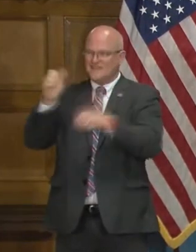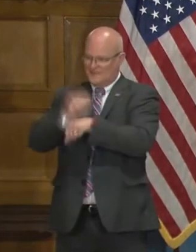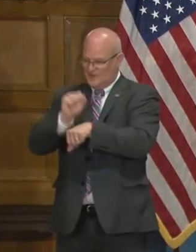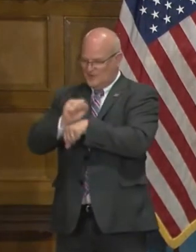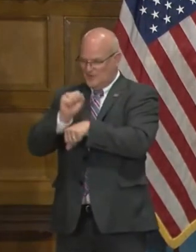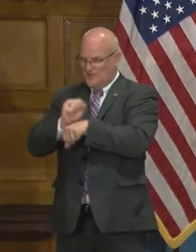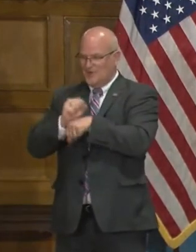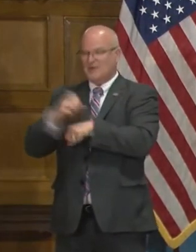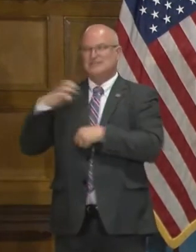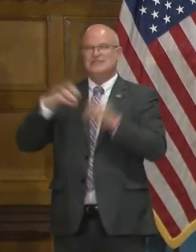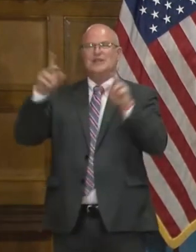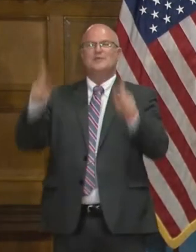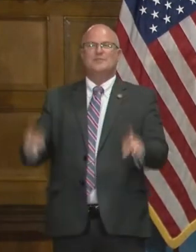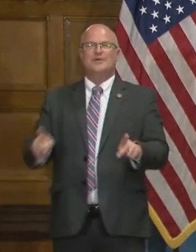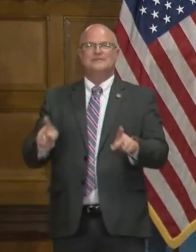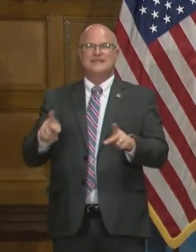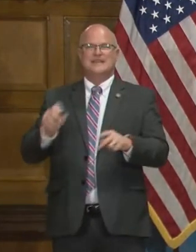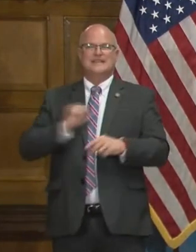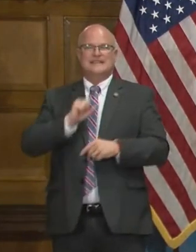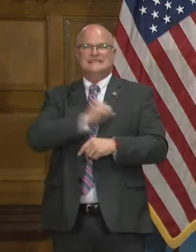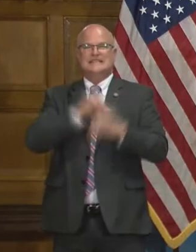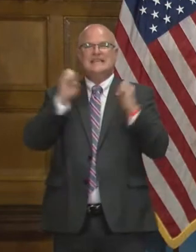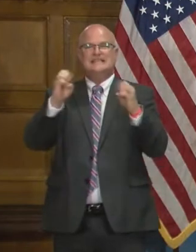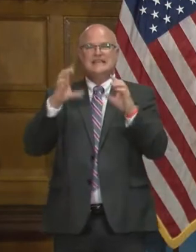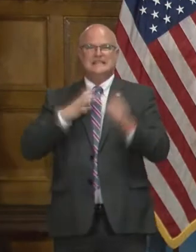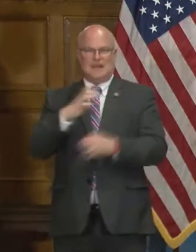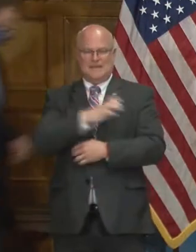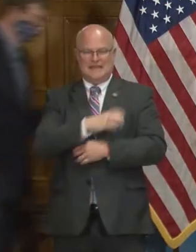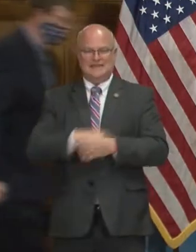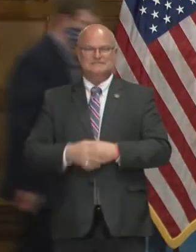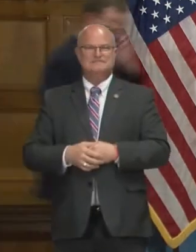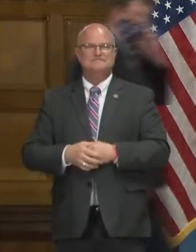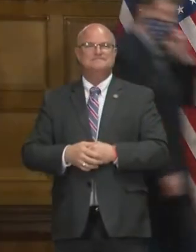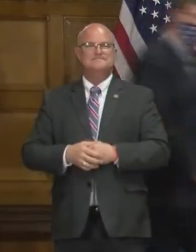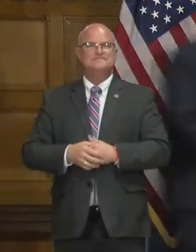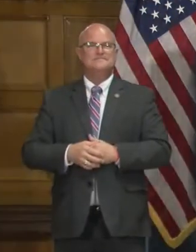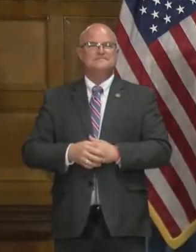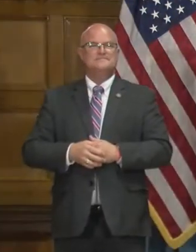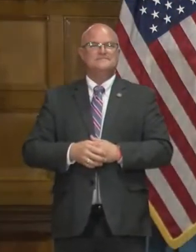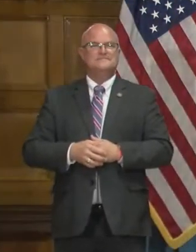as chairperson of the Senate Education.